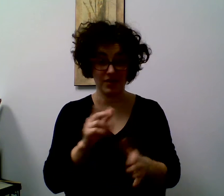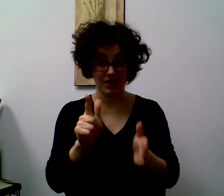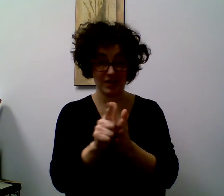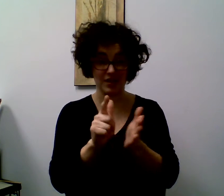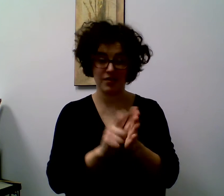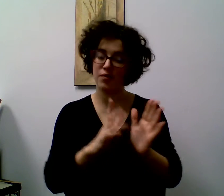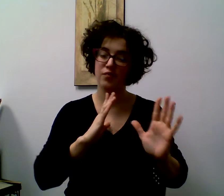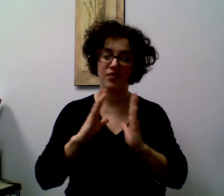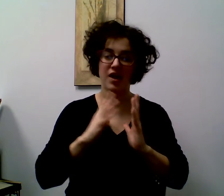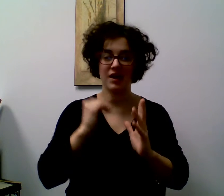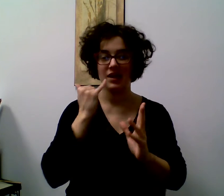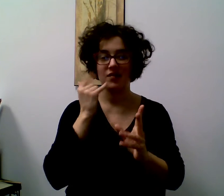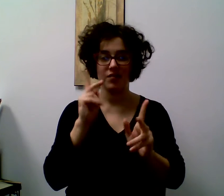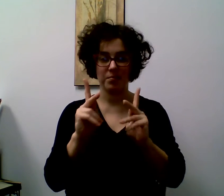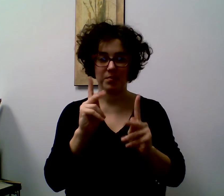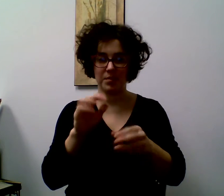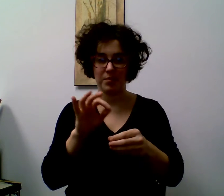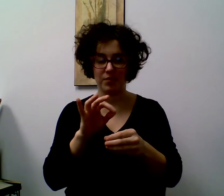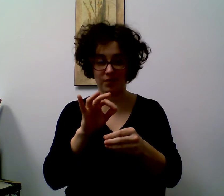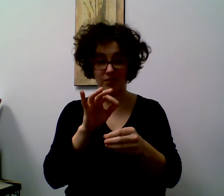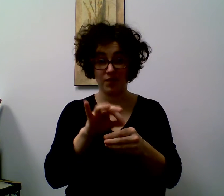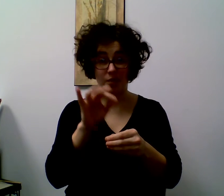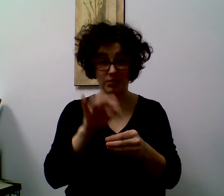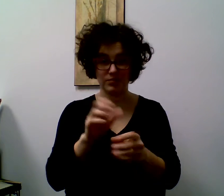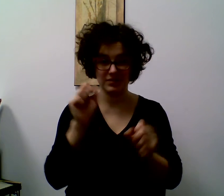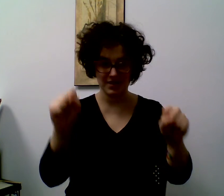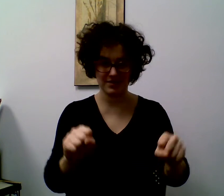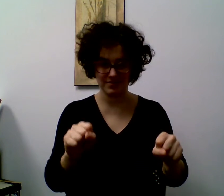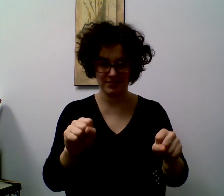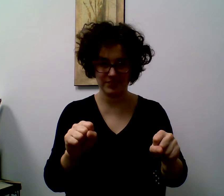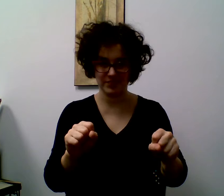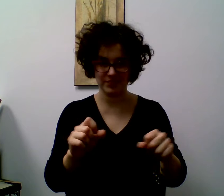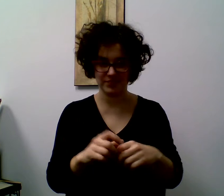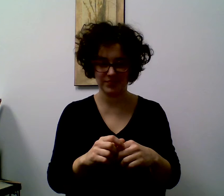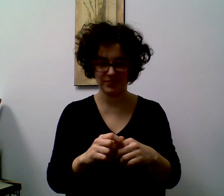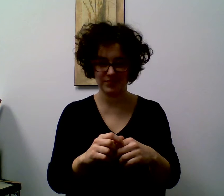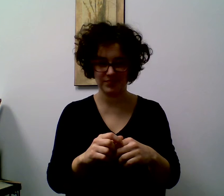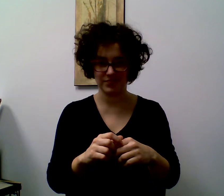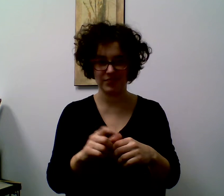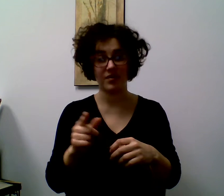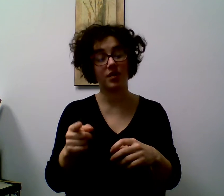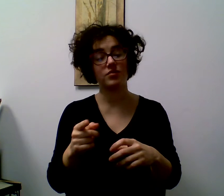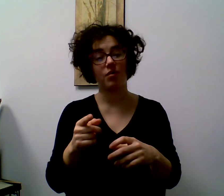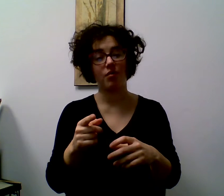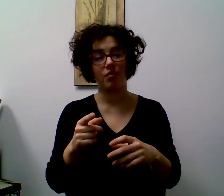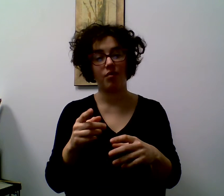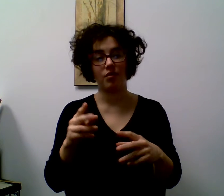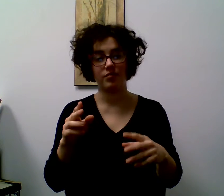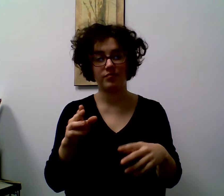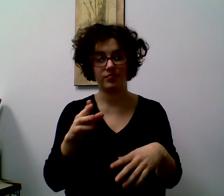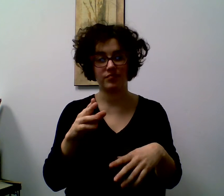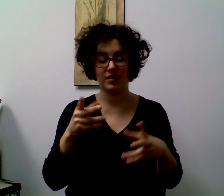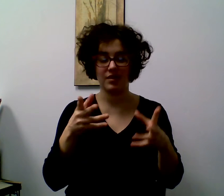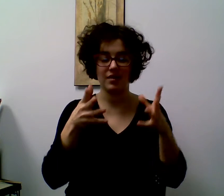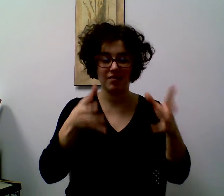settlers, horrified Northerners recognized it as repealing the 34-year-old Missouri Compromise, and feared that its supporters'